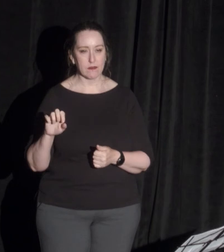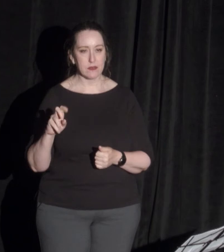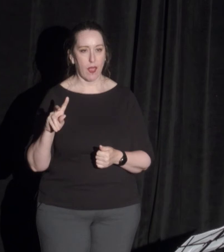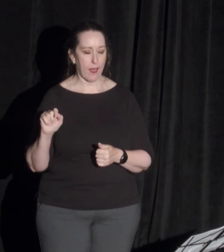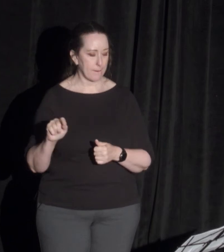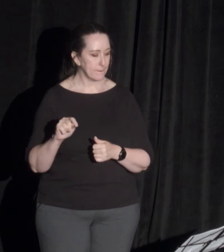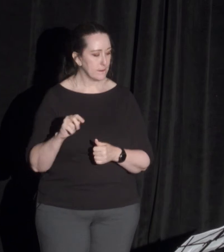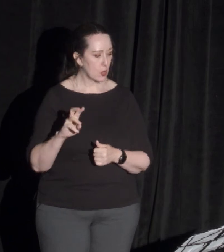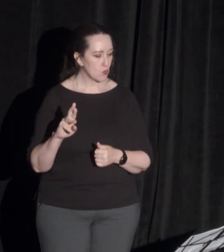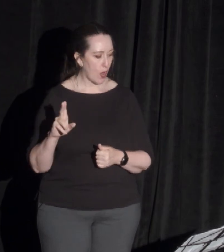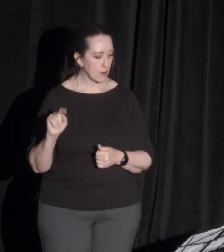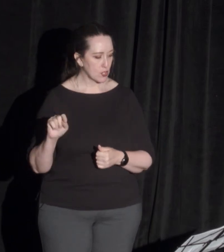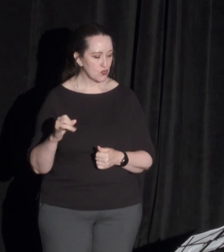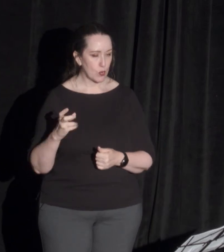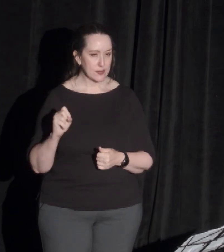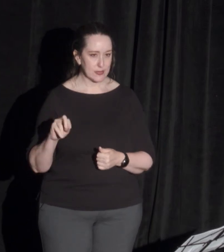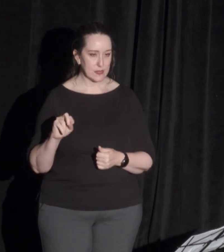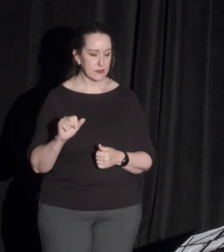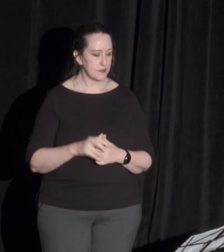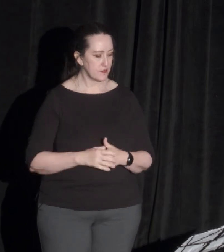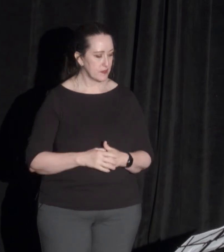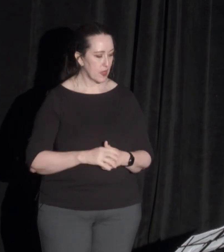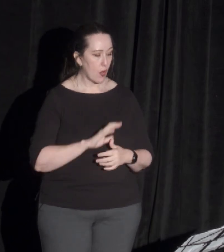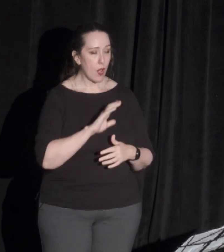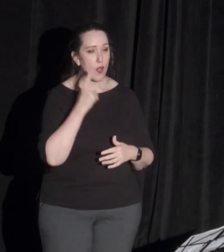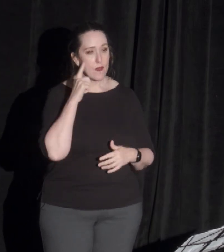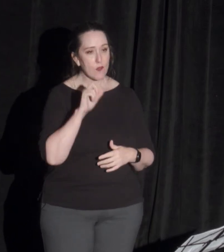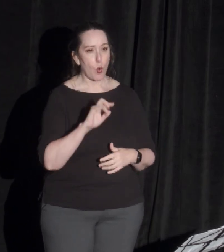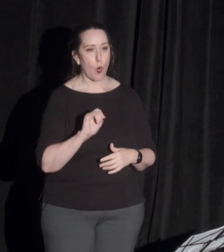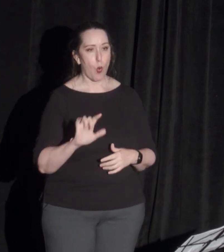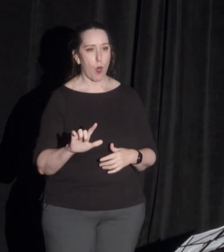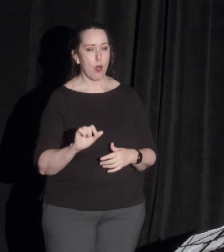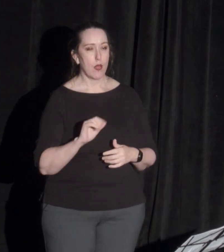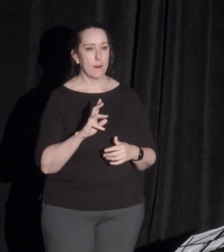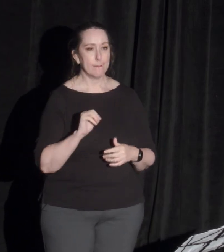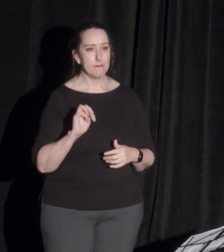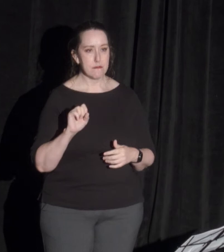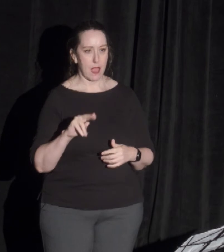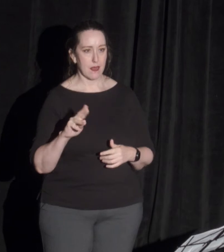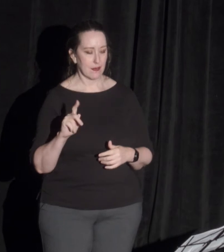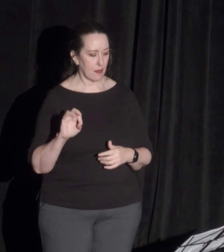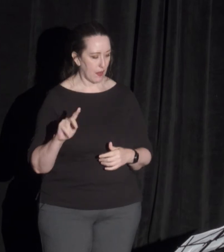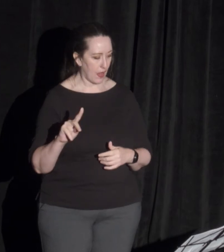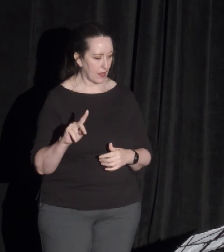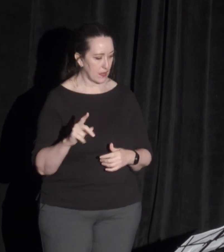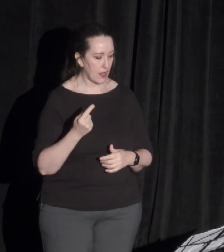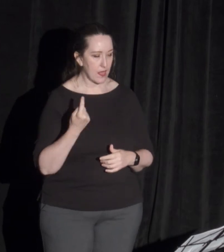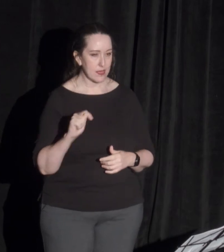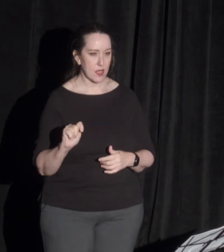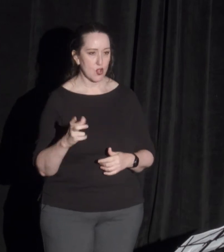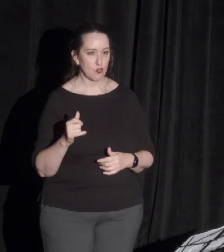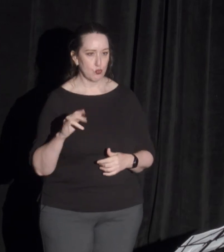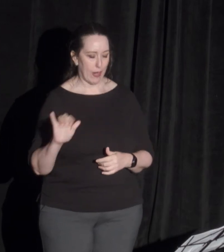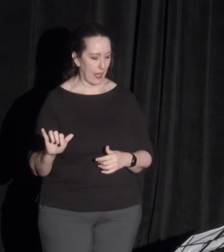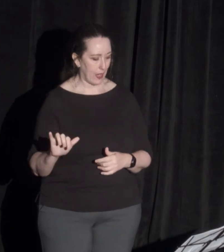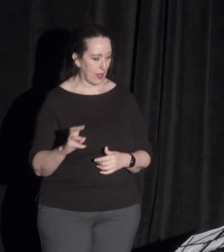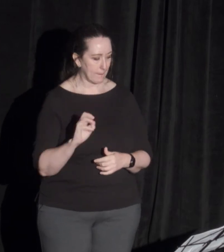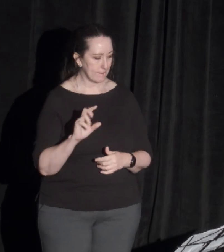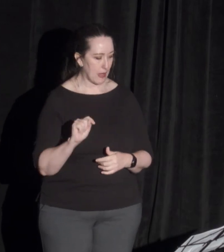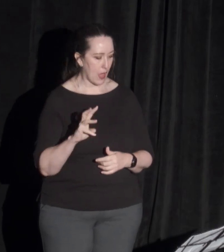Studios. For All Mankind, The Gray, written by Matt Wolpert and Ben Nadivi, directed